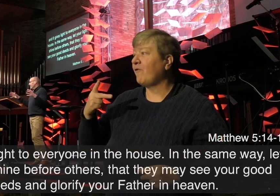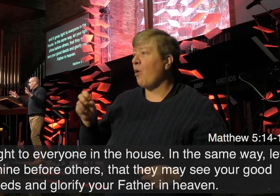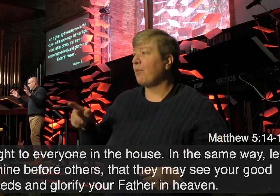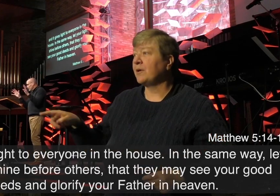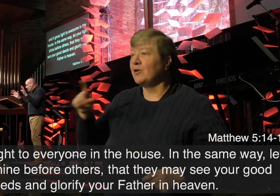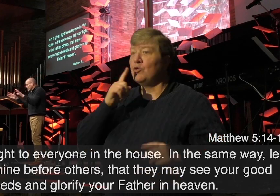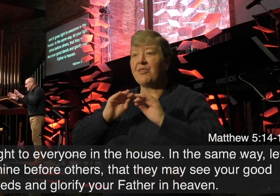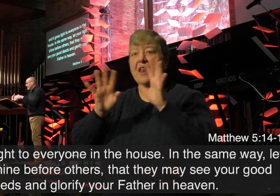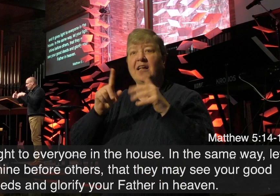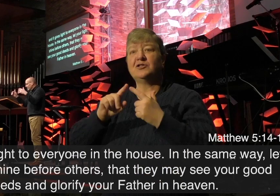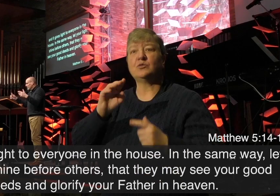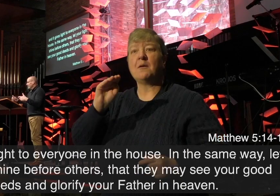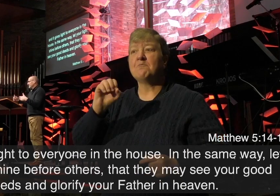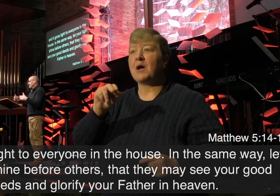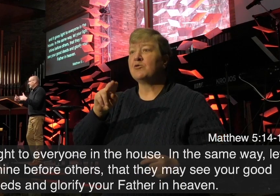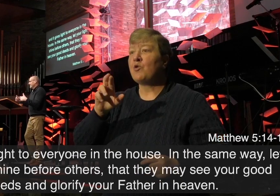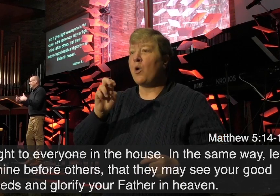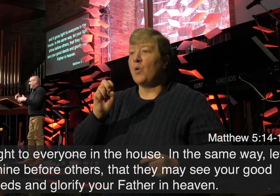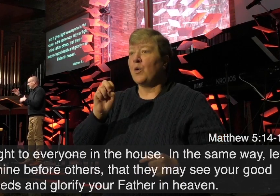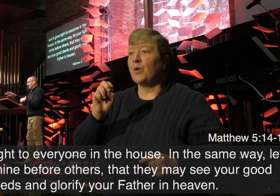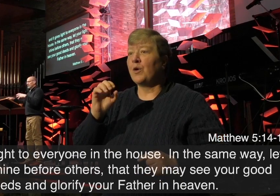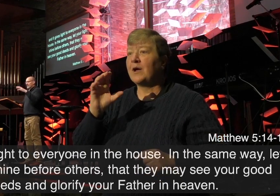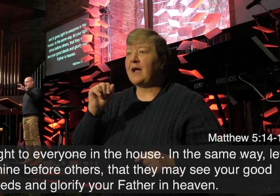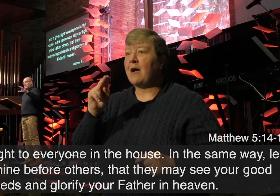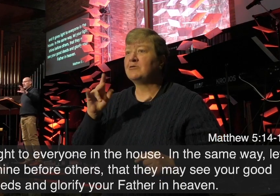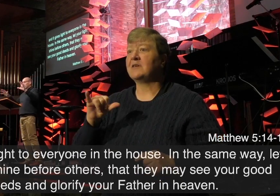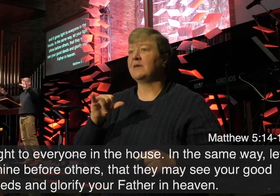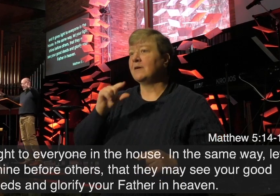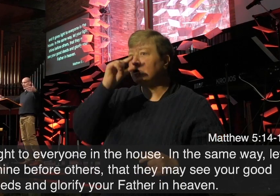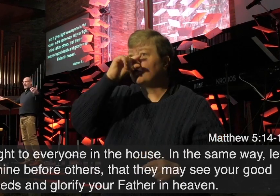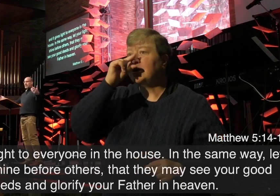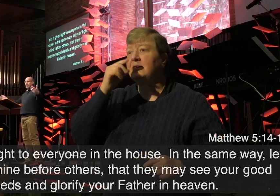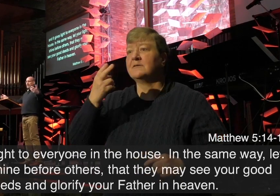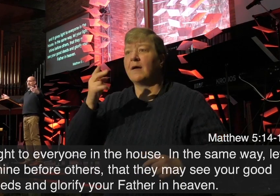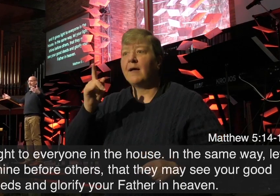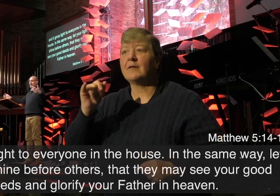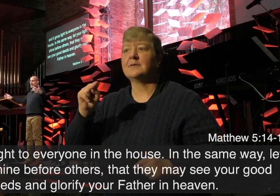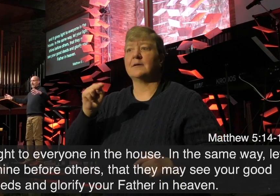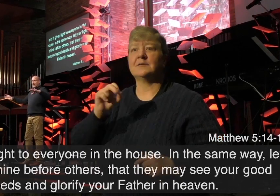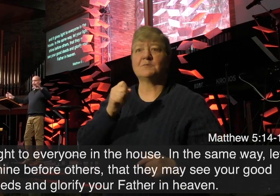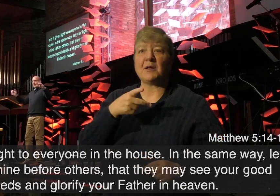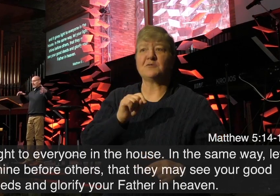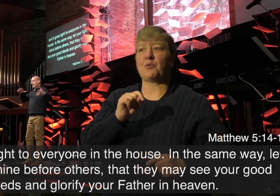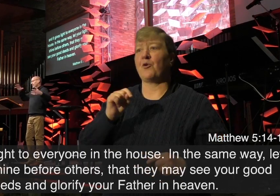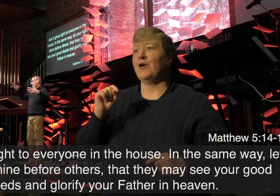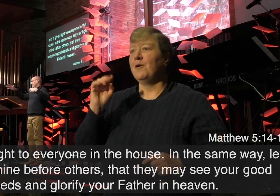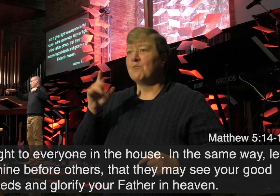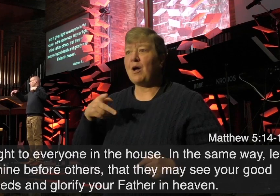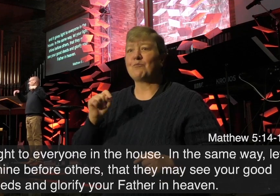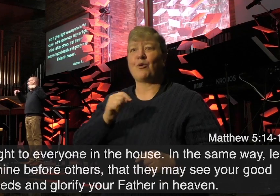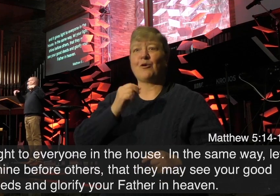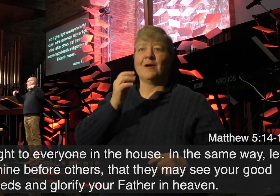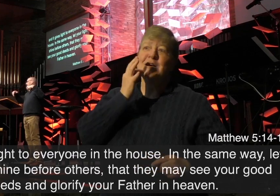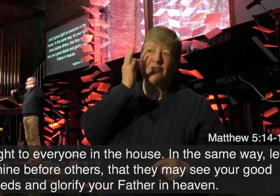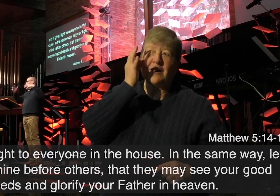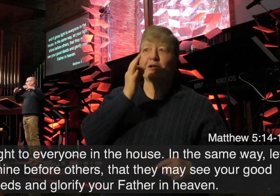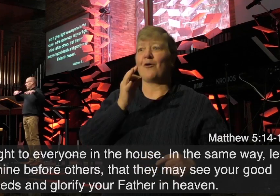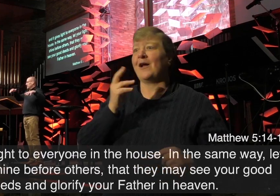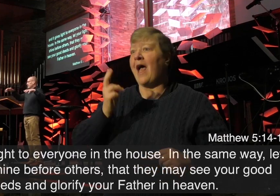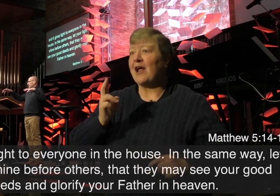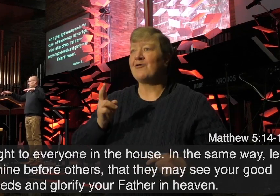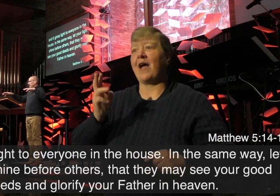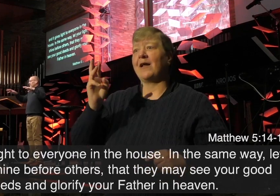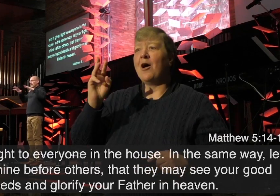County. You are the light in Greece and Hilton and Spencerport and Brockport and Irondequoit and Henrietta